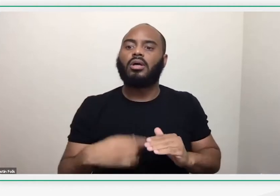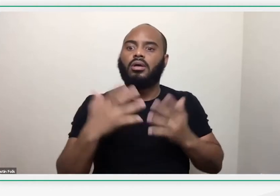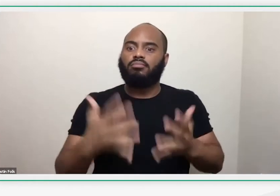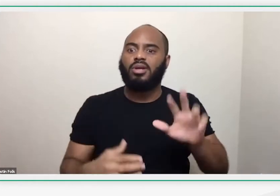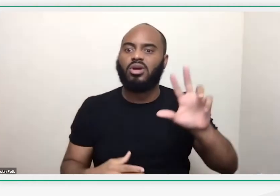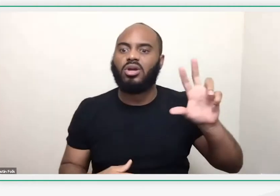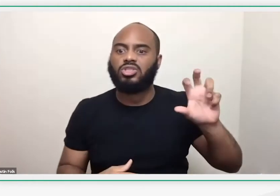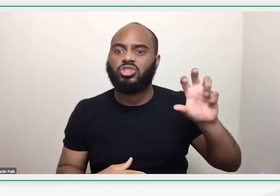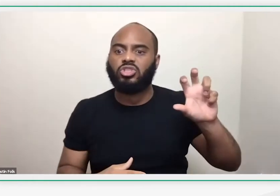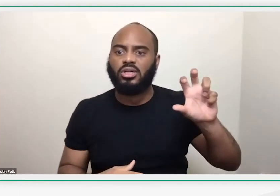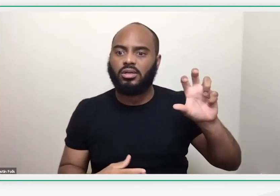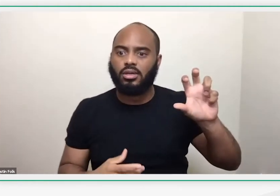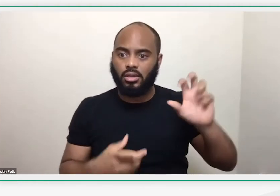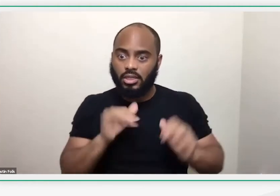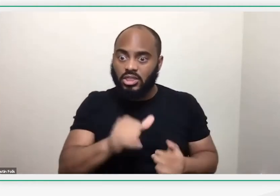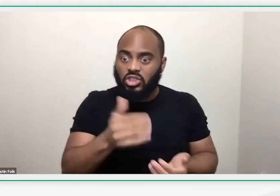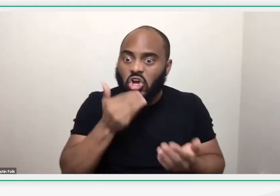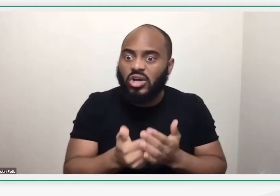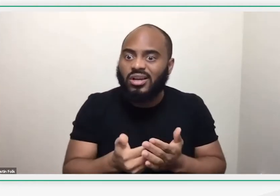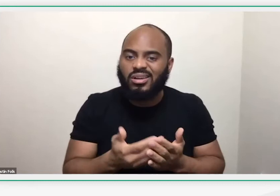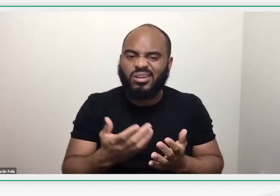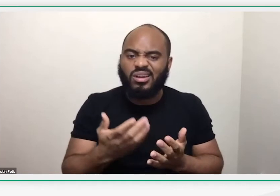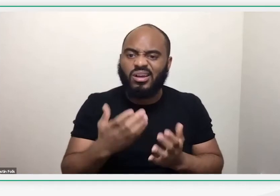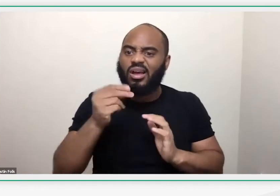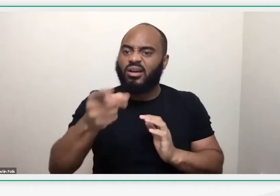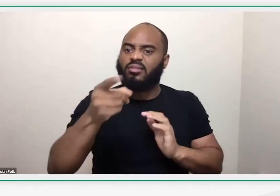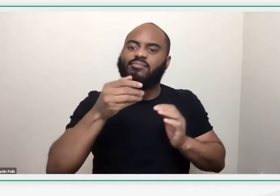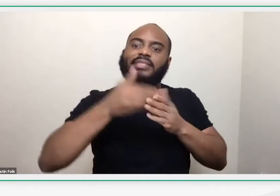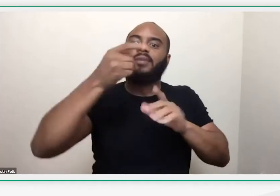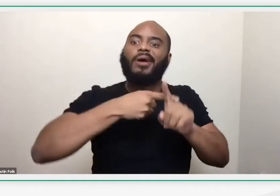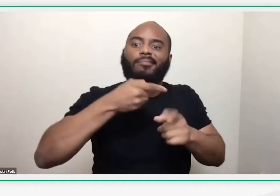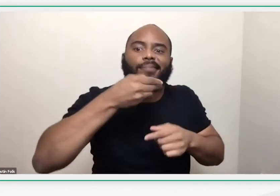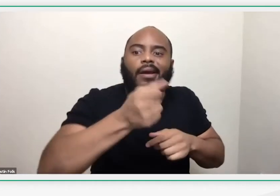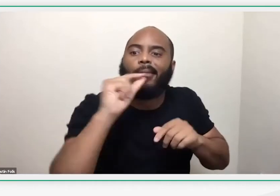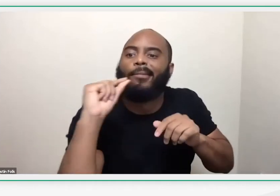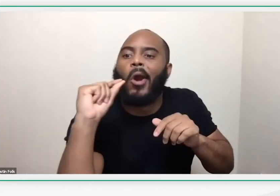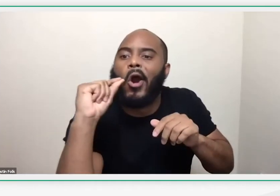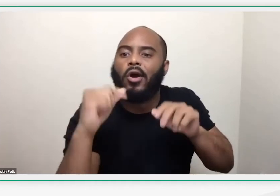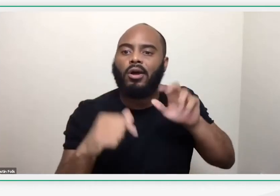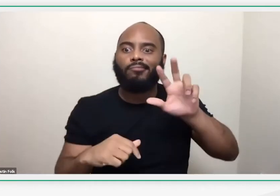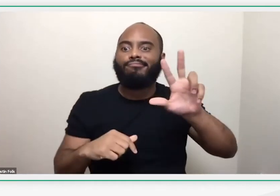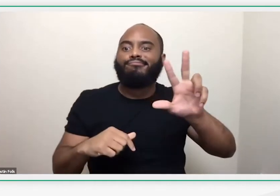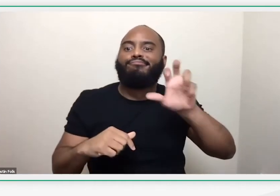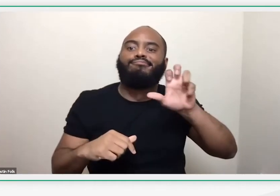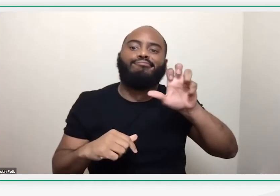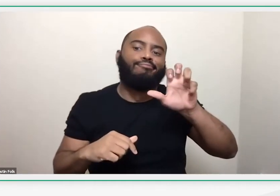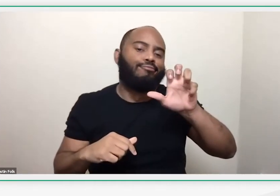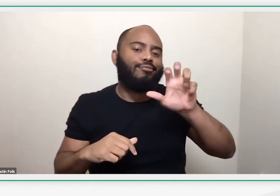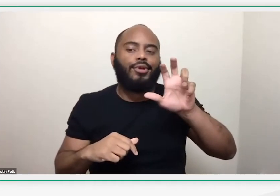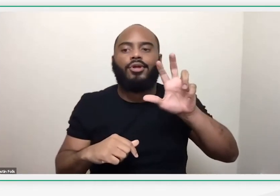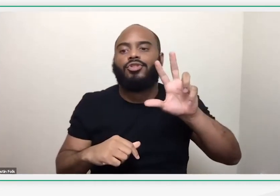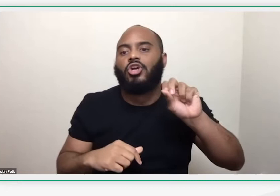your credit limit. So if you have $1,000 and you spend $700 and you have $300